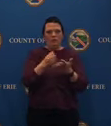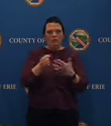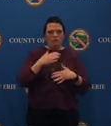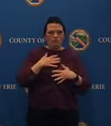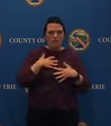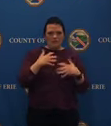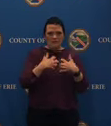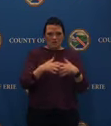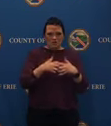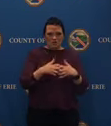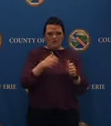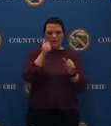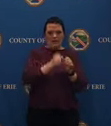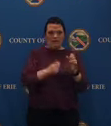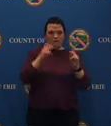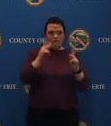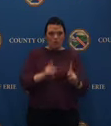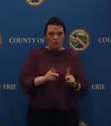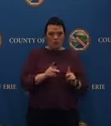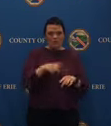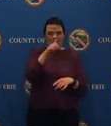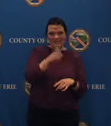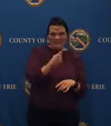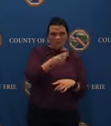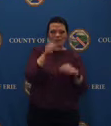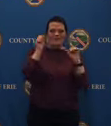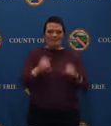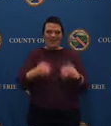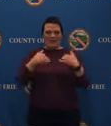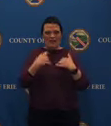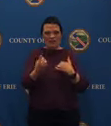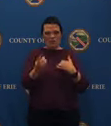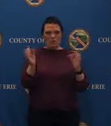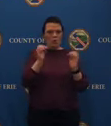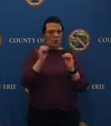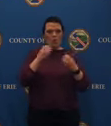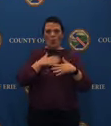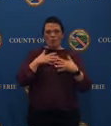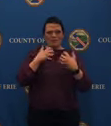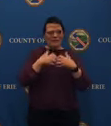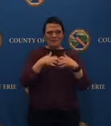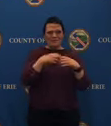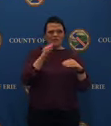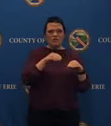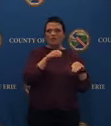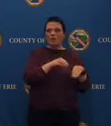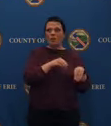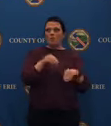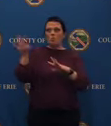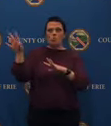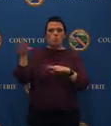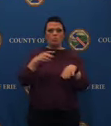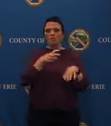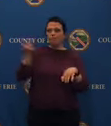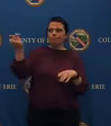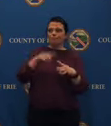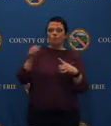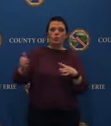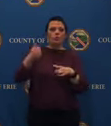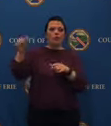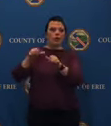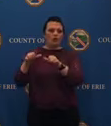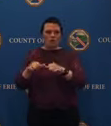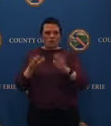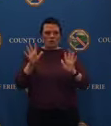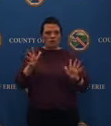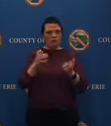Every individual who needs one can get one. There have been no ventilators that have been moved outside of this area. So I want people